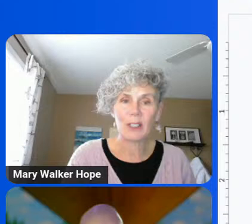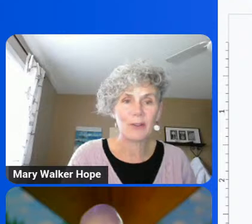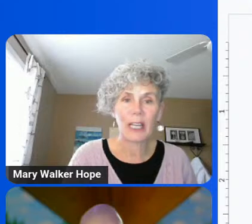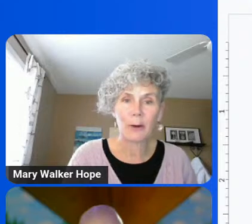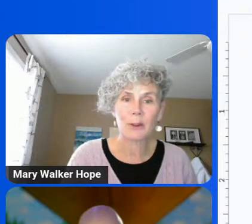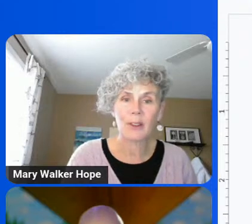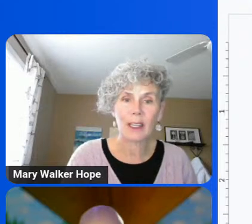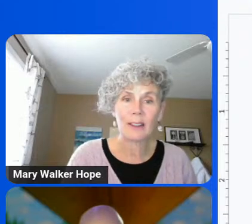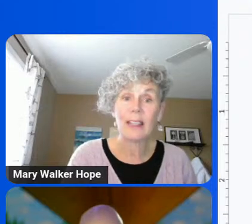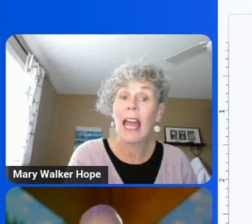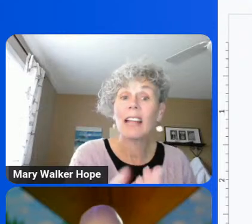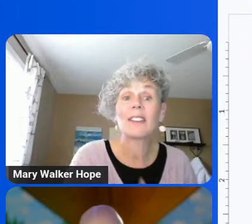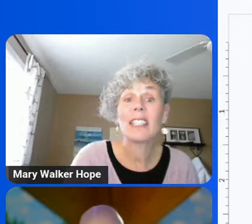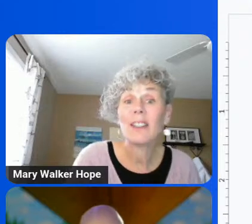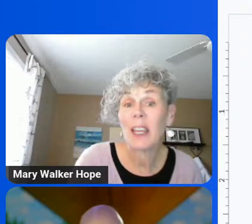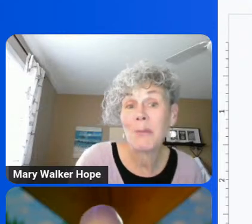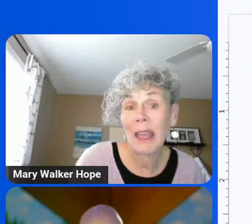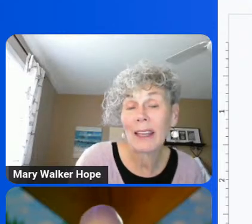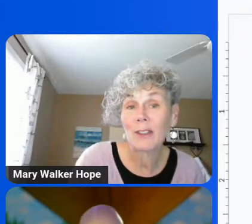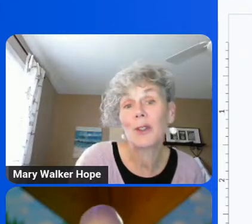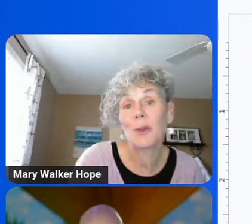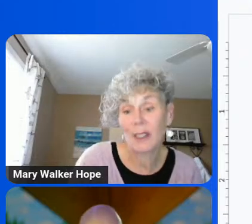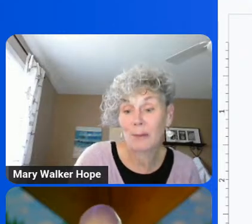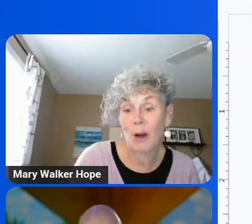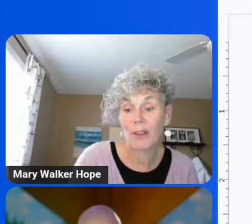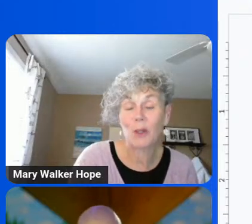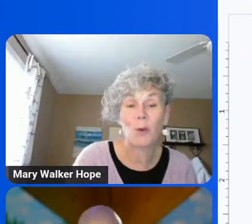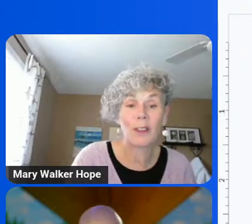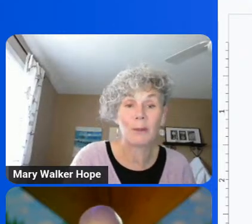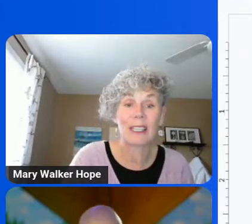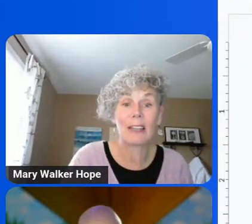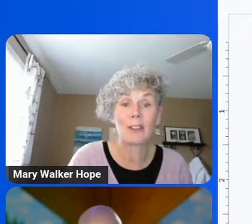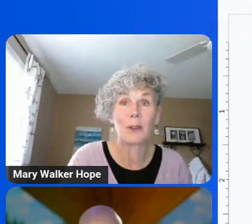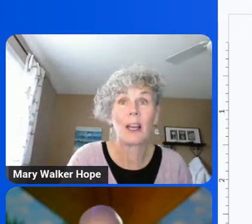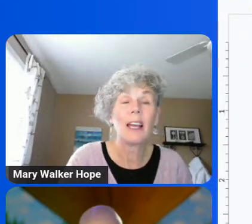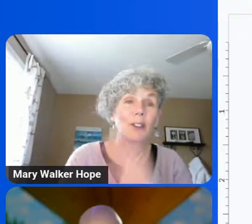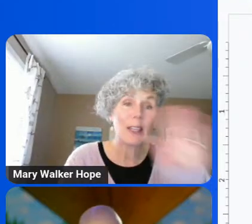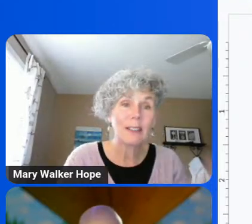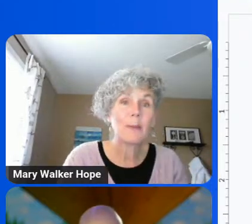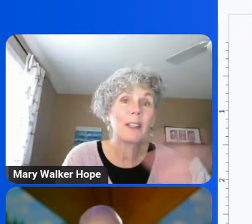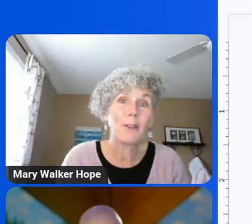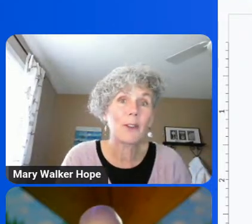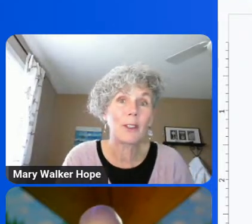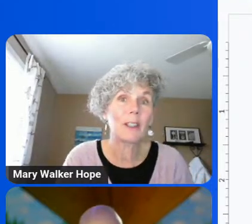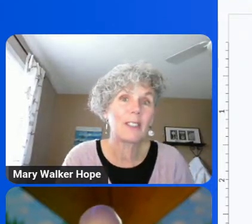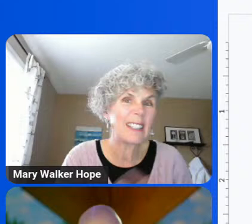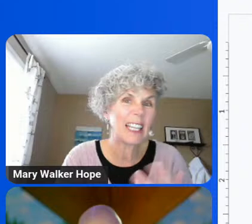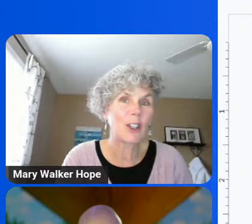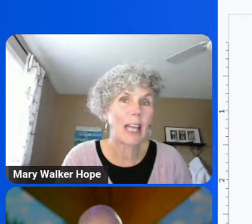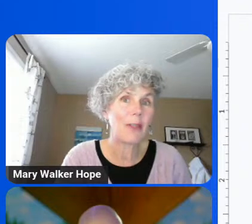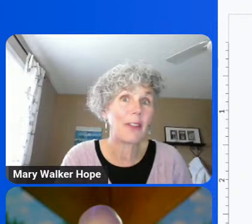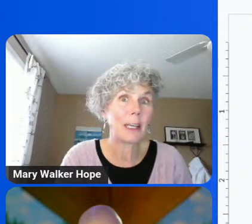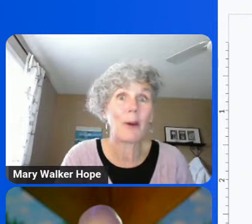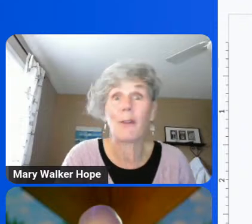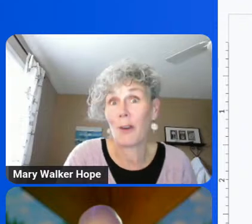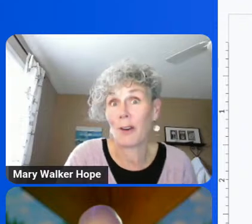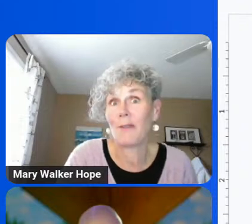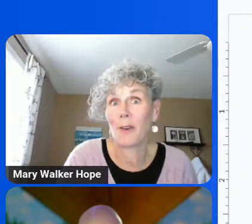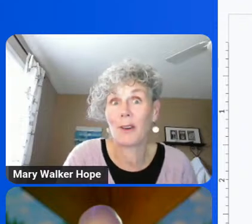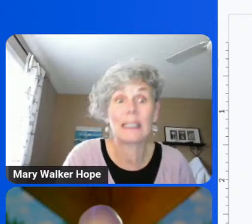different arrows and things, and see if they make it to the spot that you want them to get to. So that's something for you to take a look at and think about for